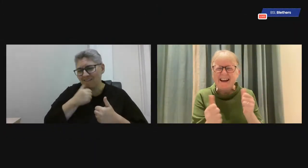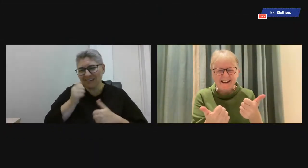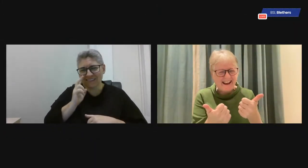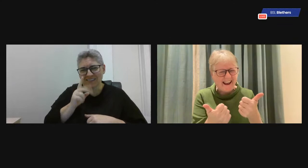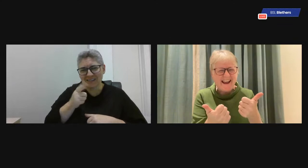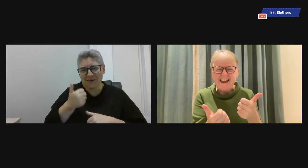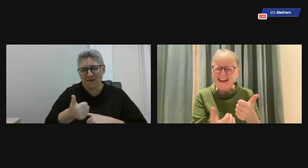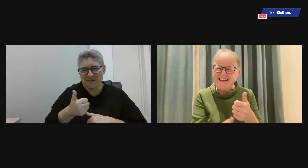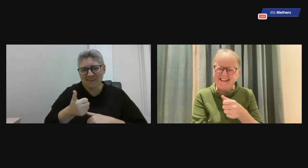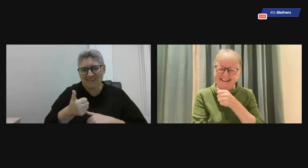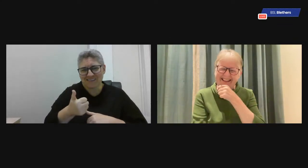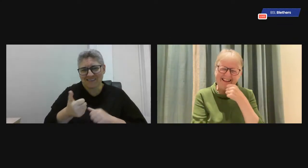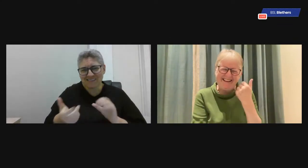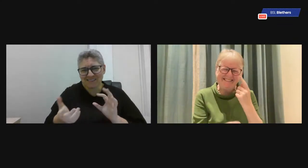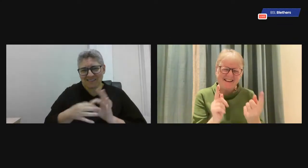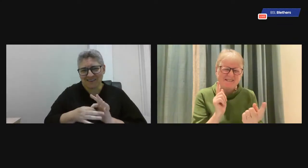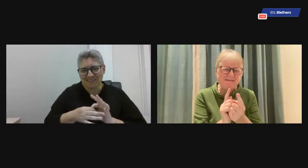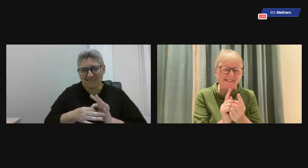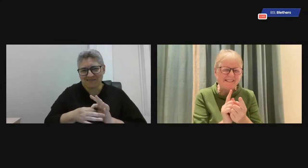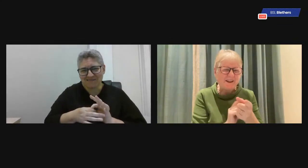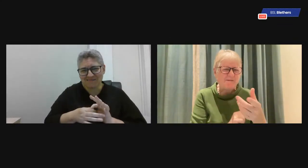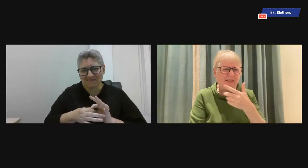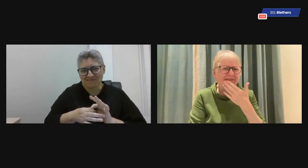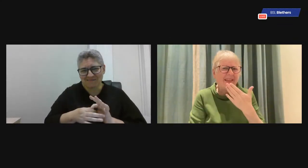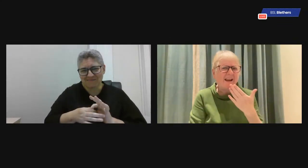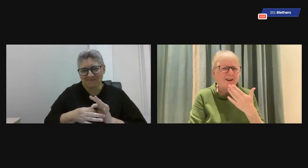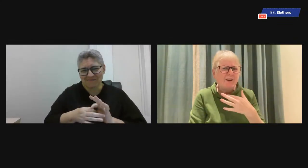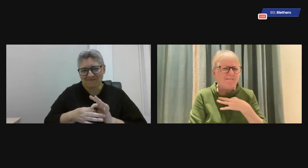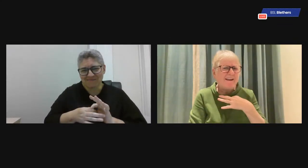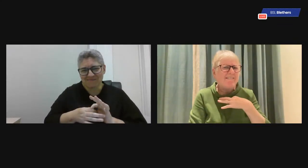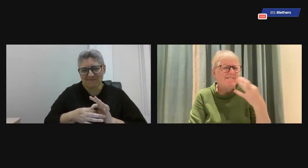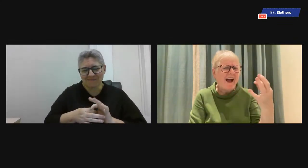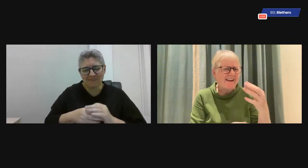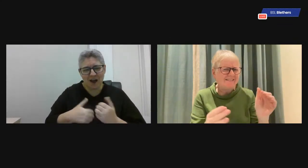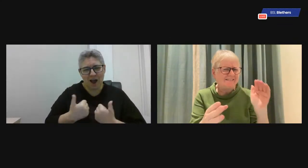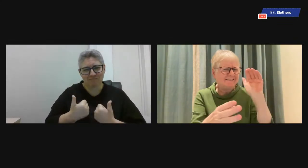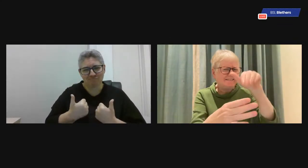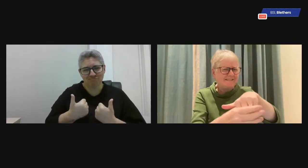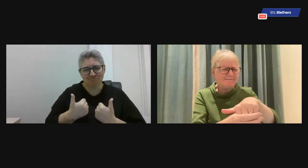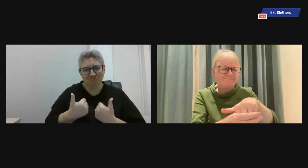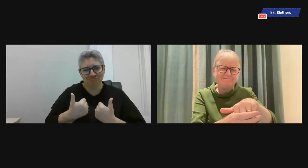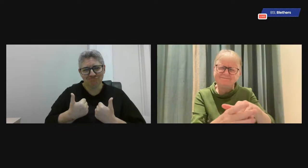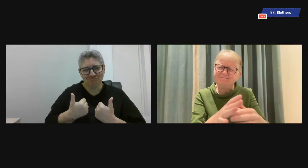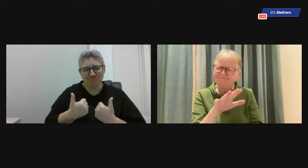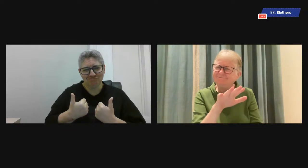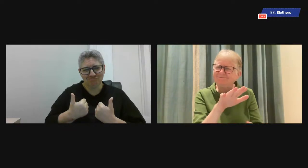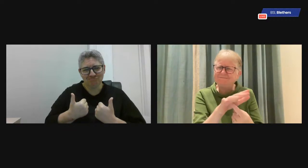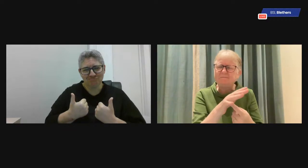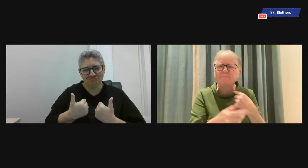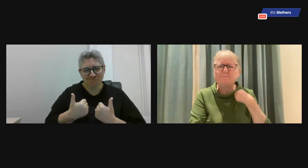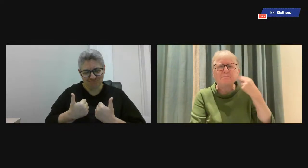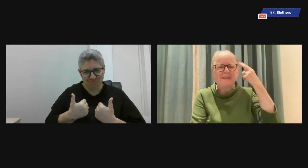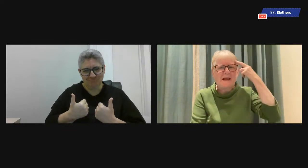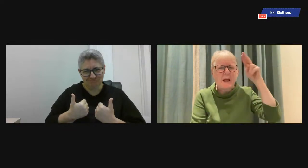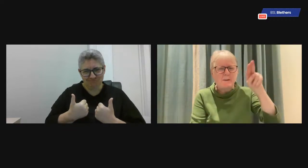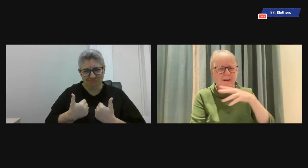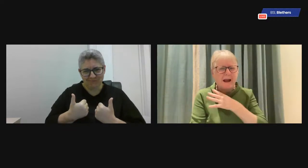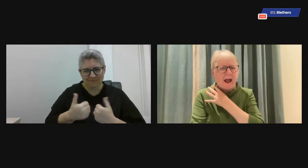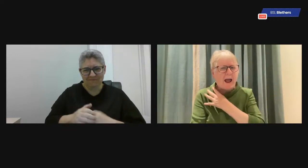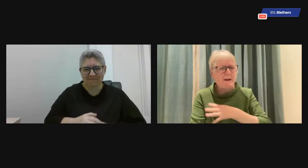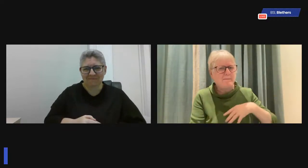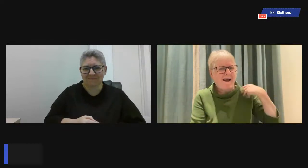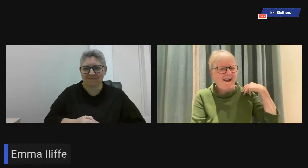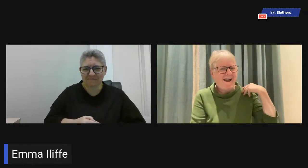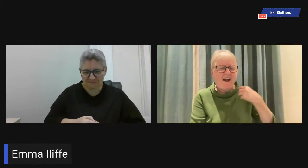Hello, Emma. Hi, hello. It's Lovely to meet you. Thank you so much for inviting me to take part tonight. It's a